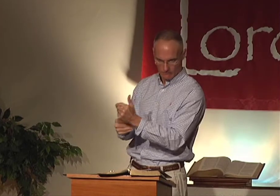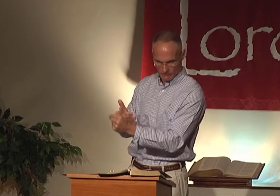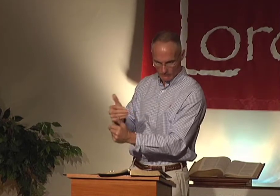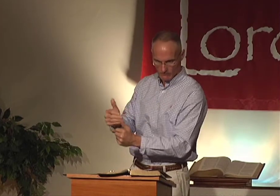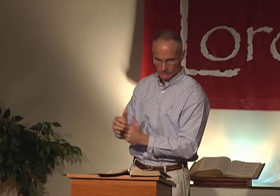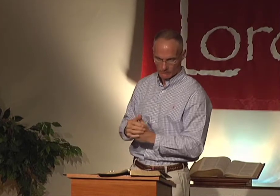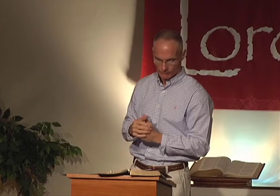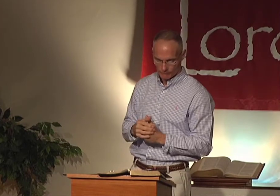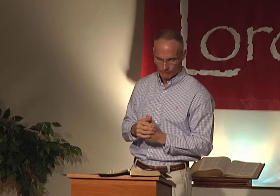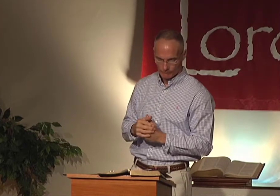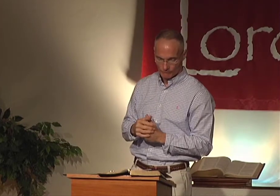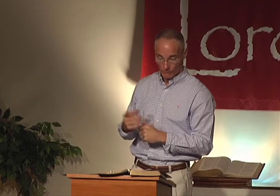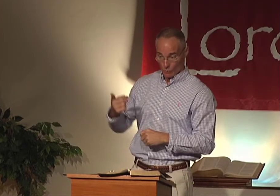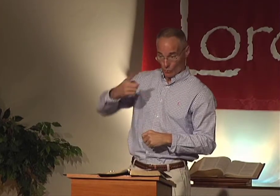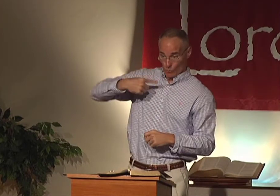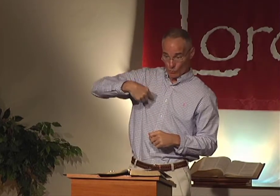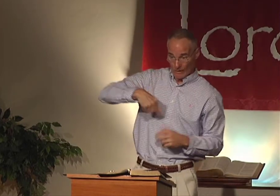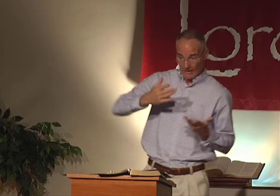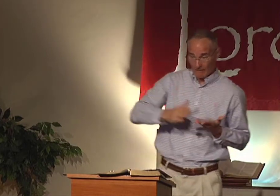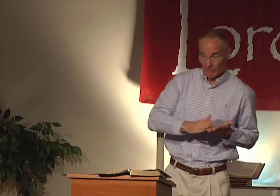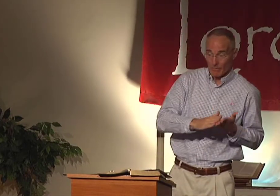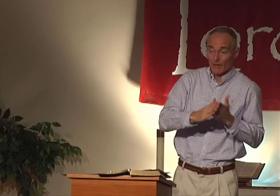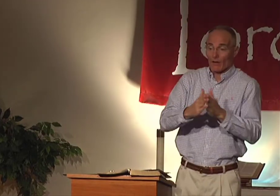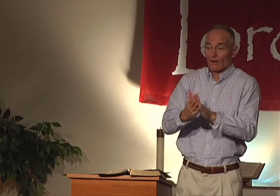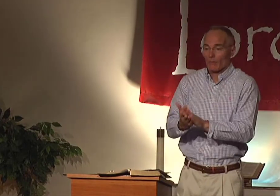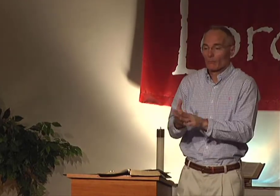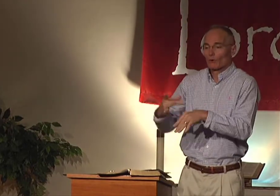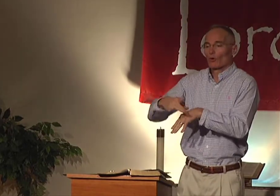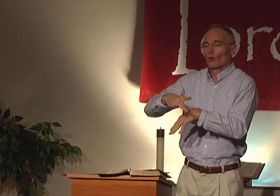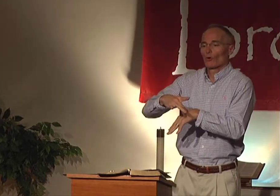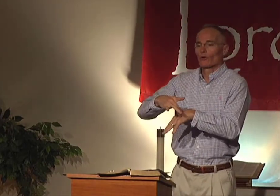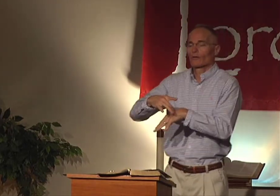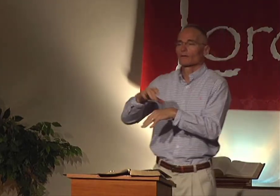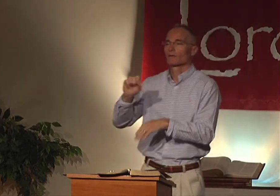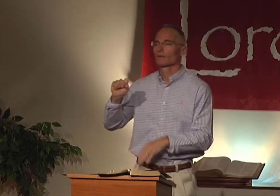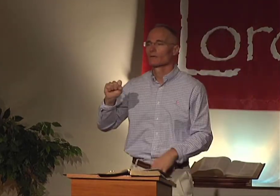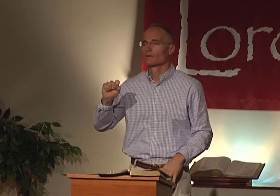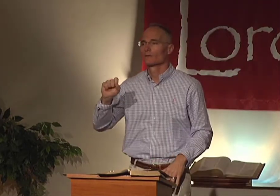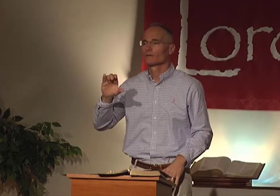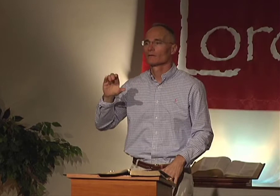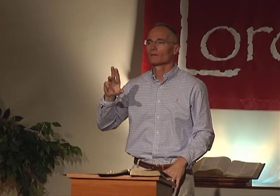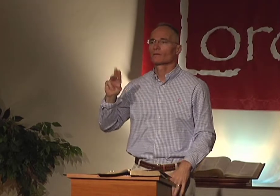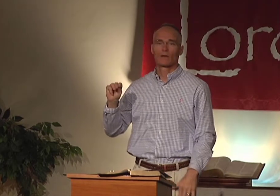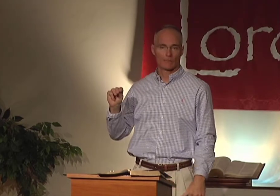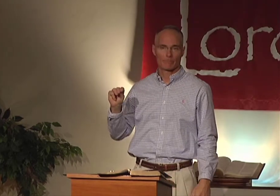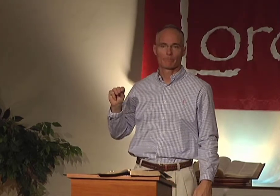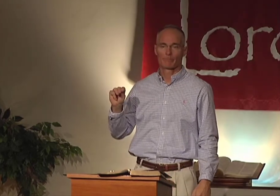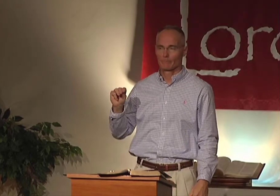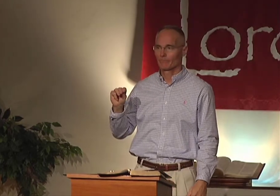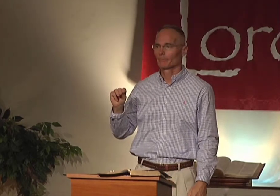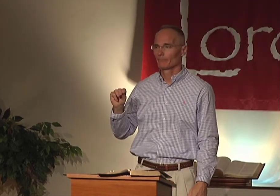we respond kindly. We have become the scum of the earth.